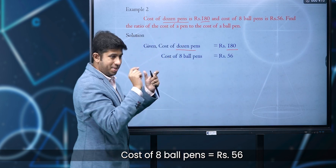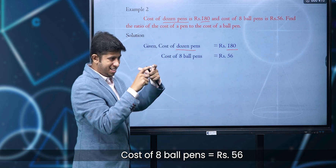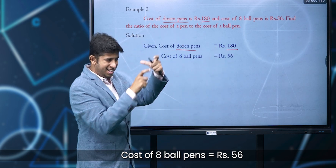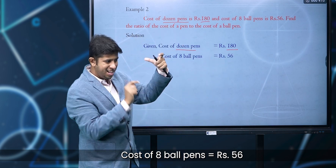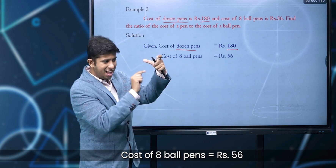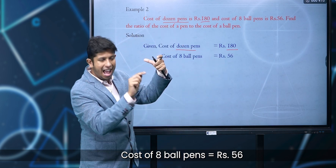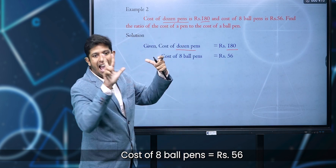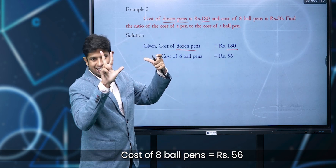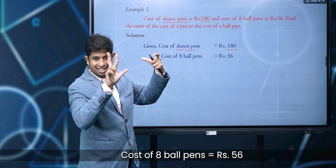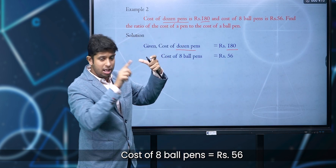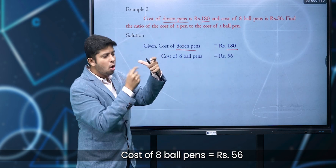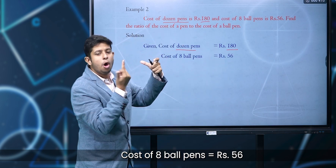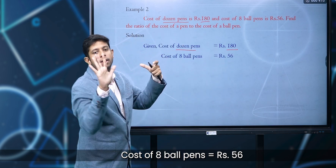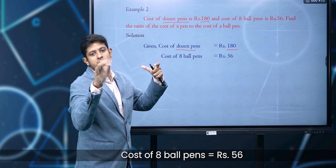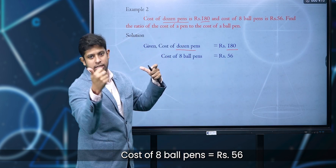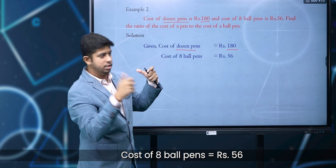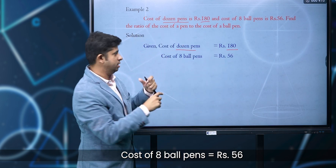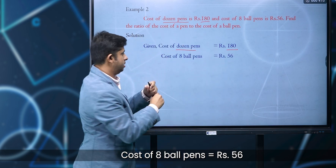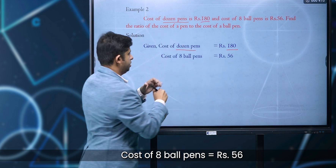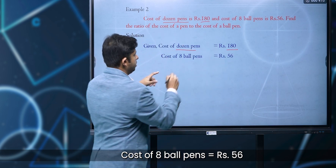Cost of 8 ball pens is equal to rupees 56.